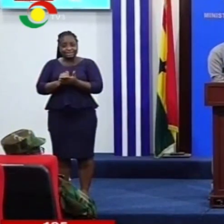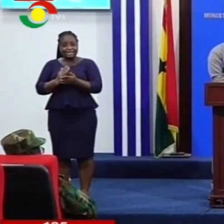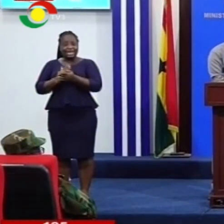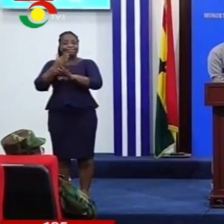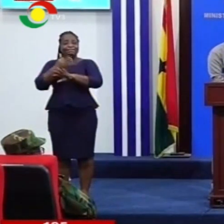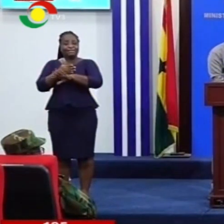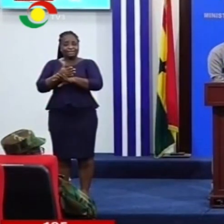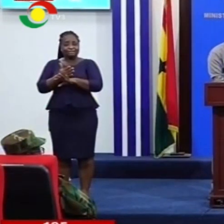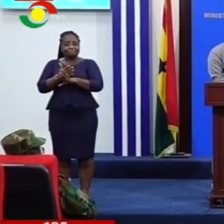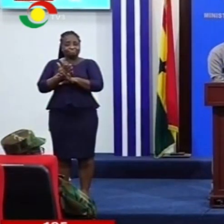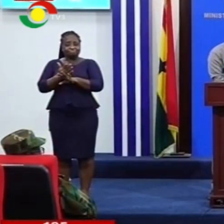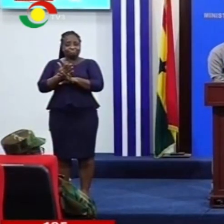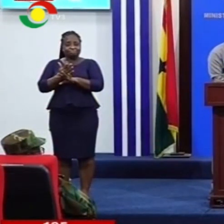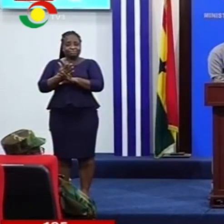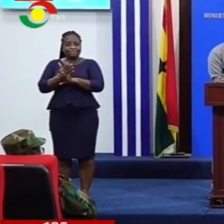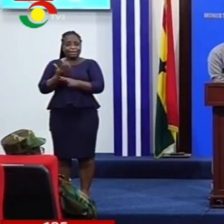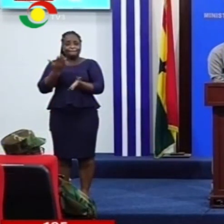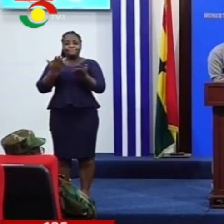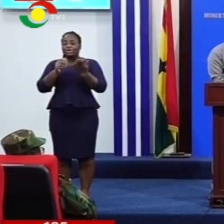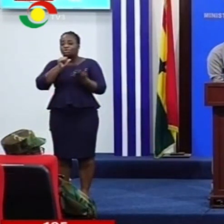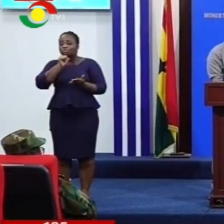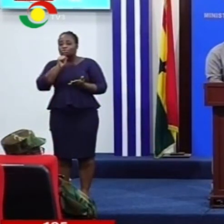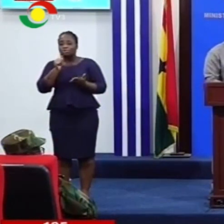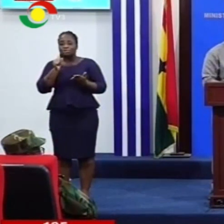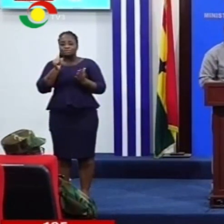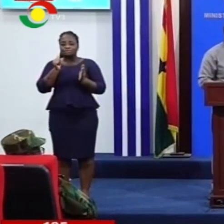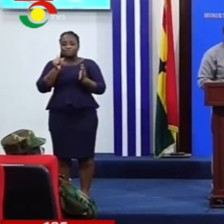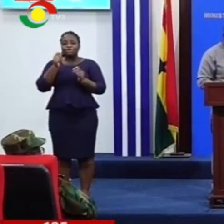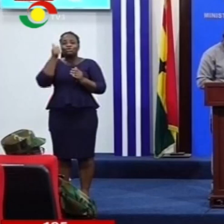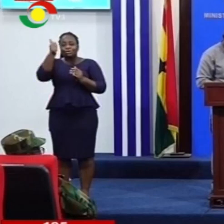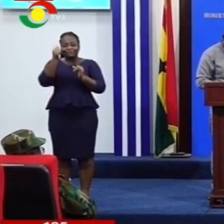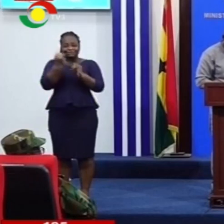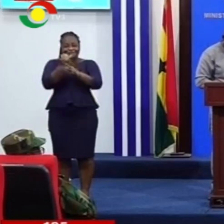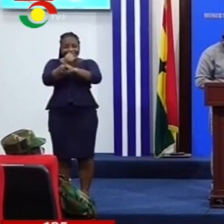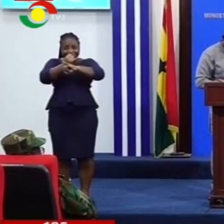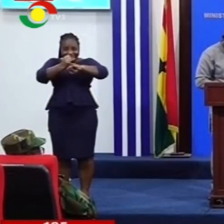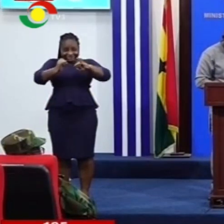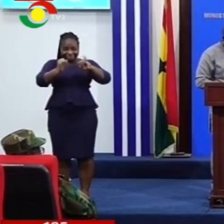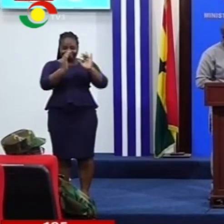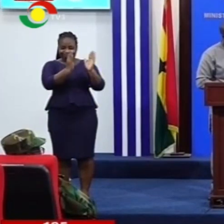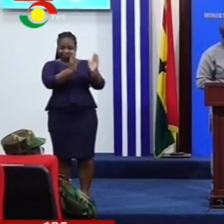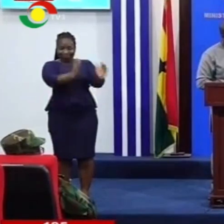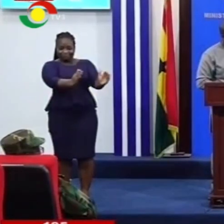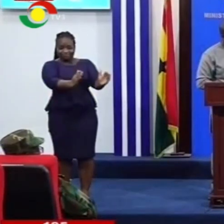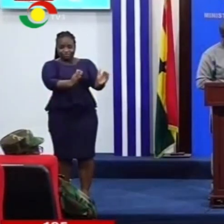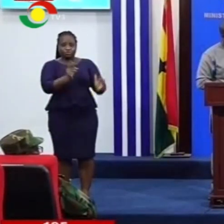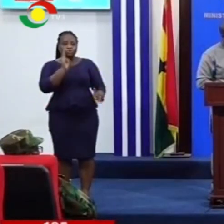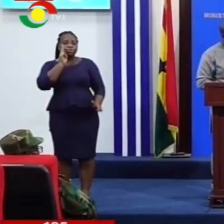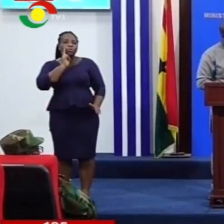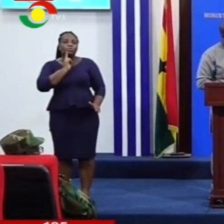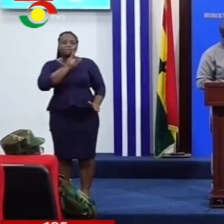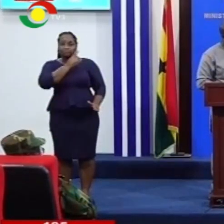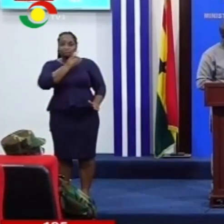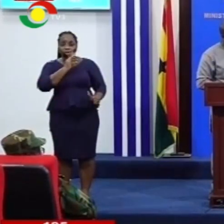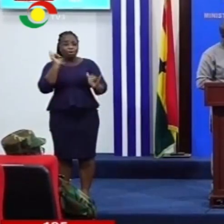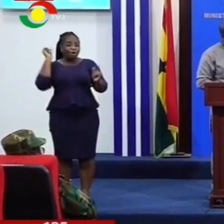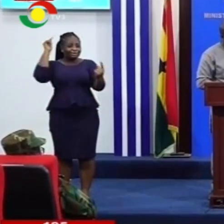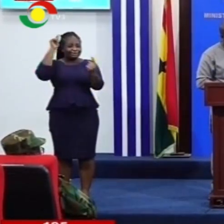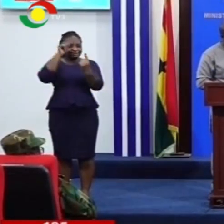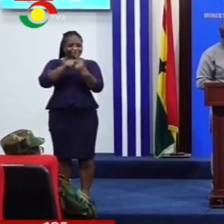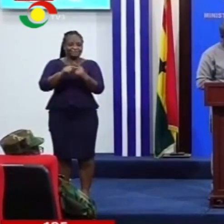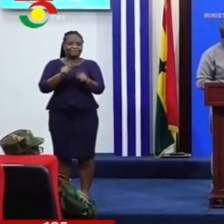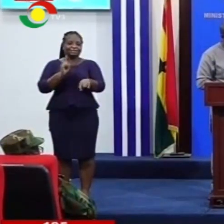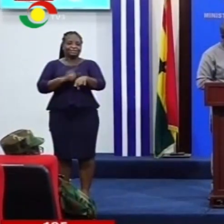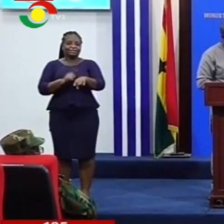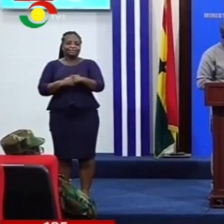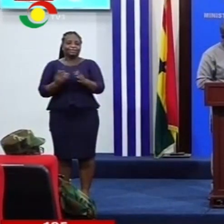not, and that's what something we discussed, who may not be able to self-isolate, will be put in a hotel or something until the period is over. And so